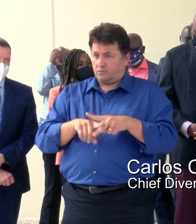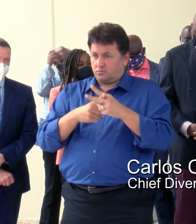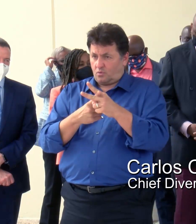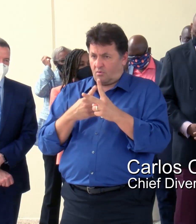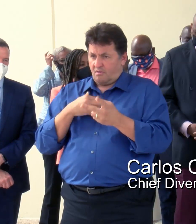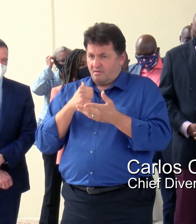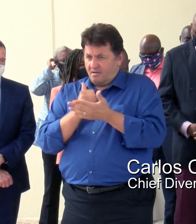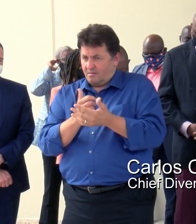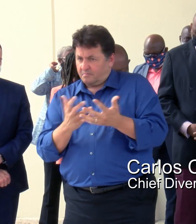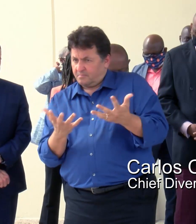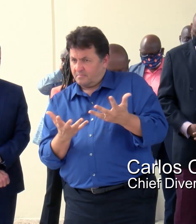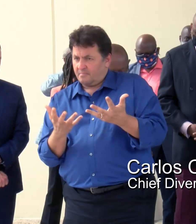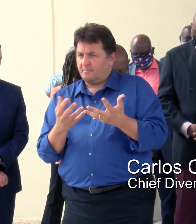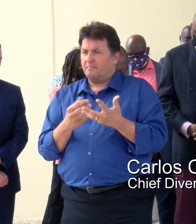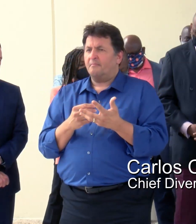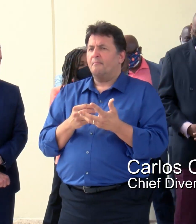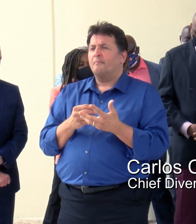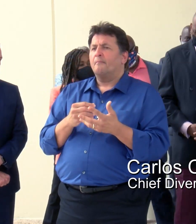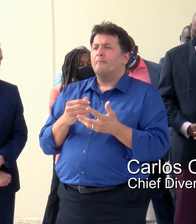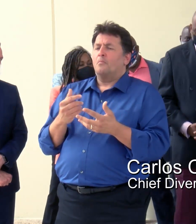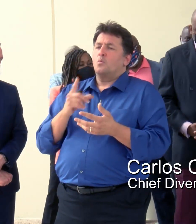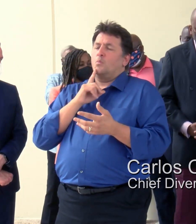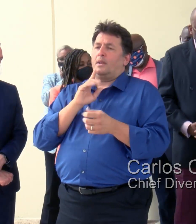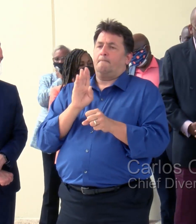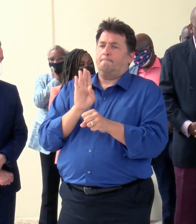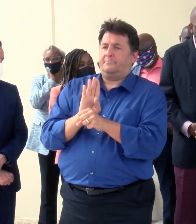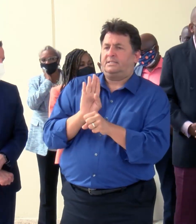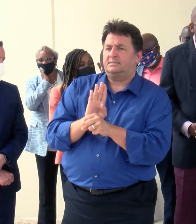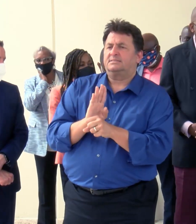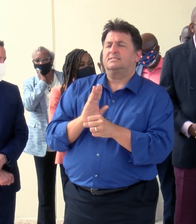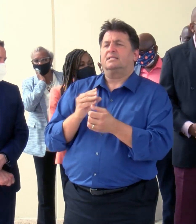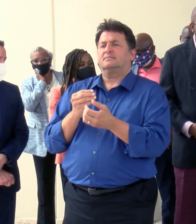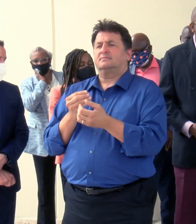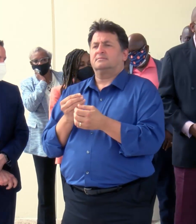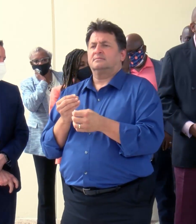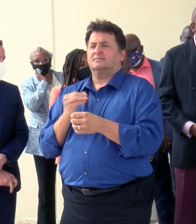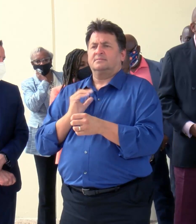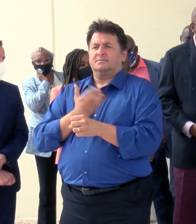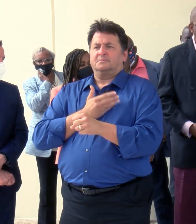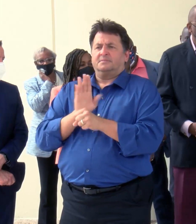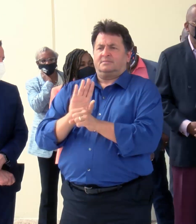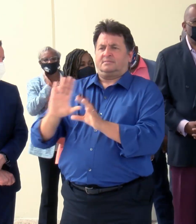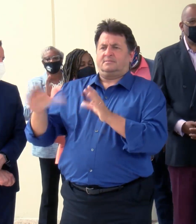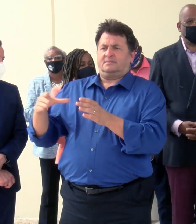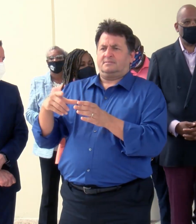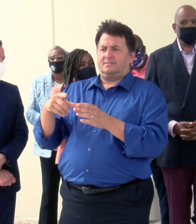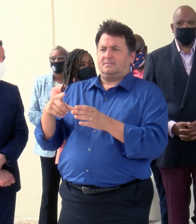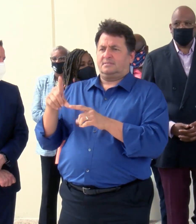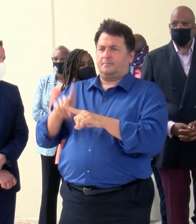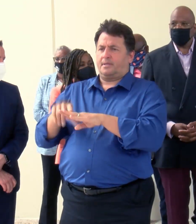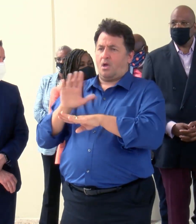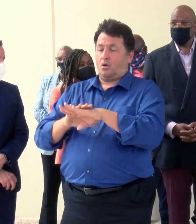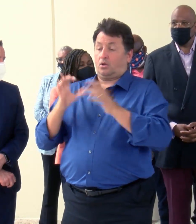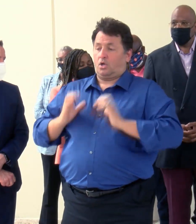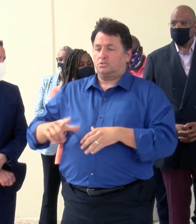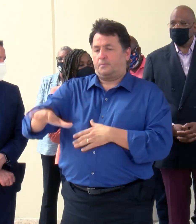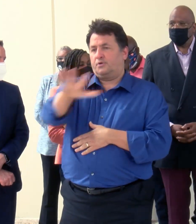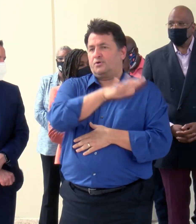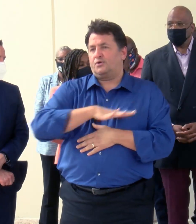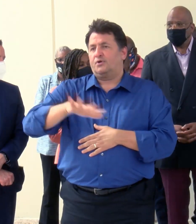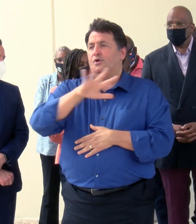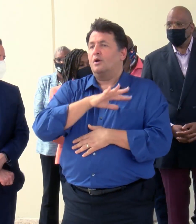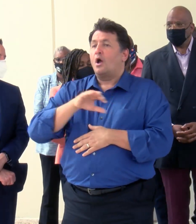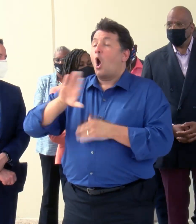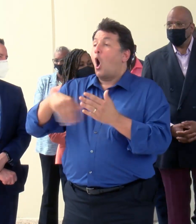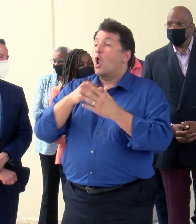us. As a consumer-based organization, our business relies on consumers to come into our stores to keep our doors open. So